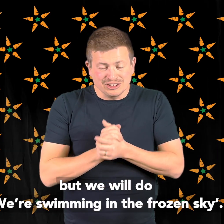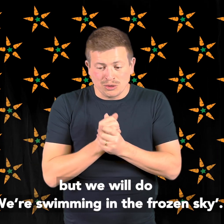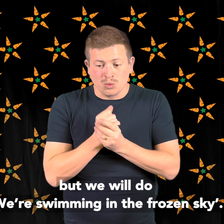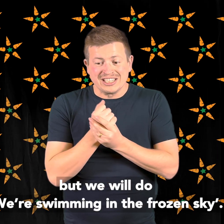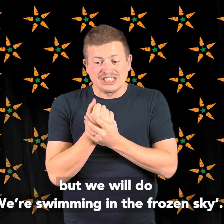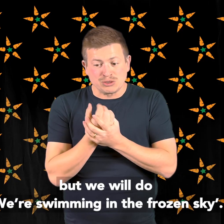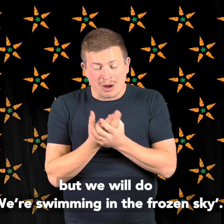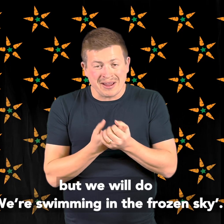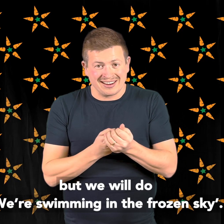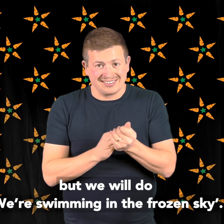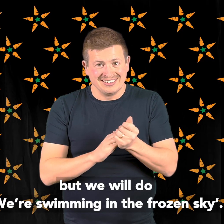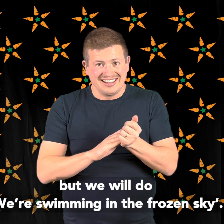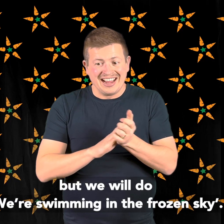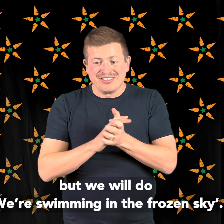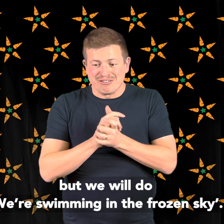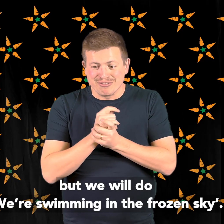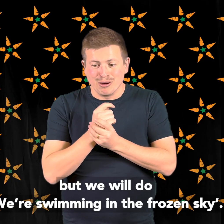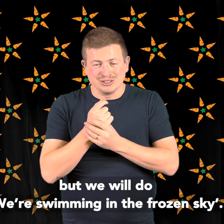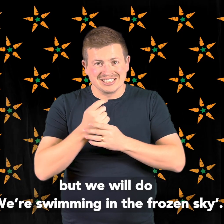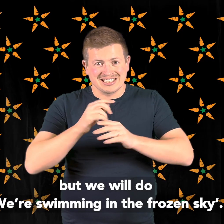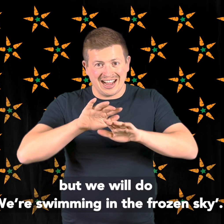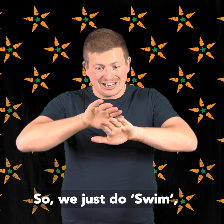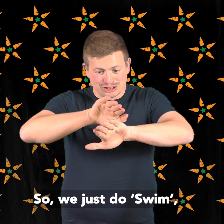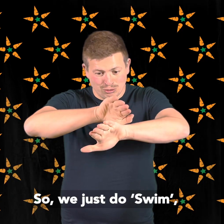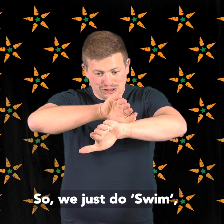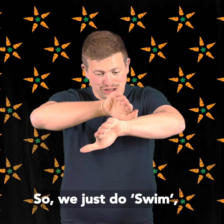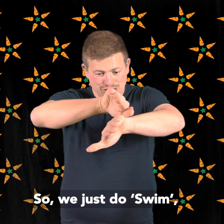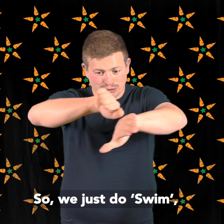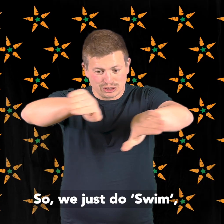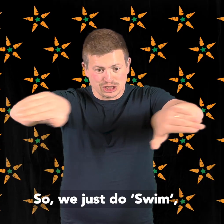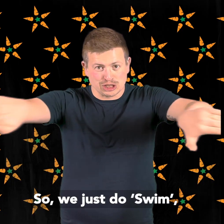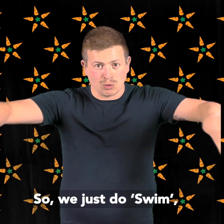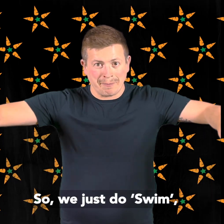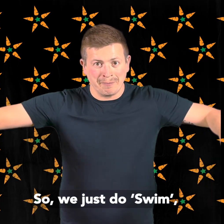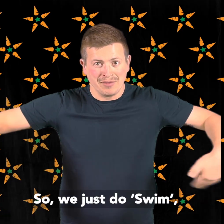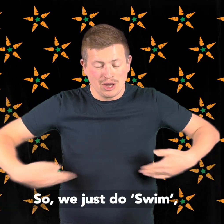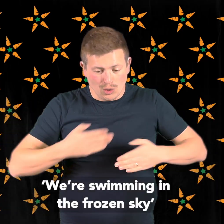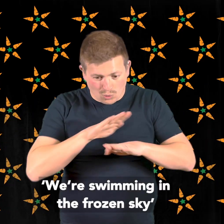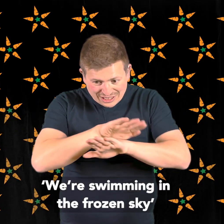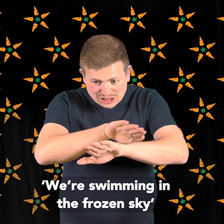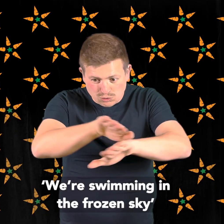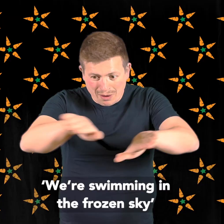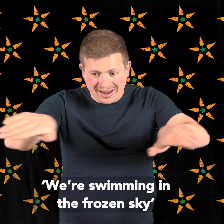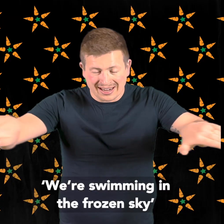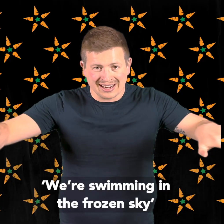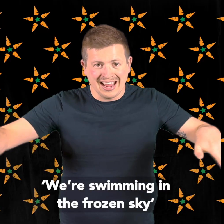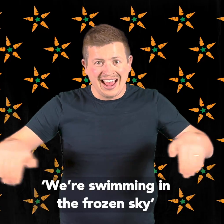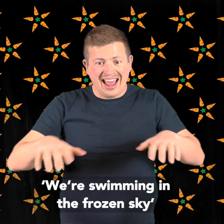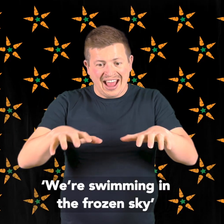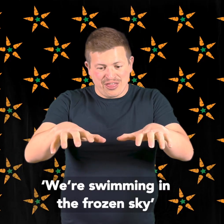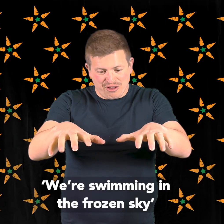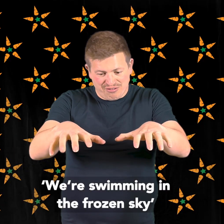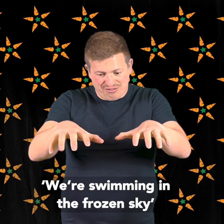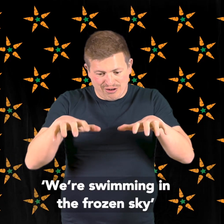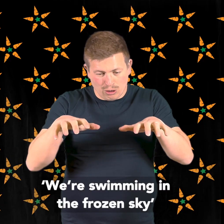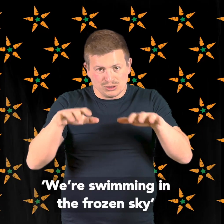we're swimming in the frozen sky. So we just do swim. We're swimming in the